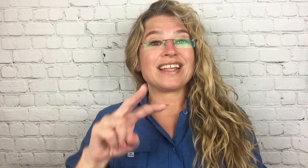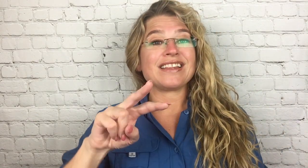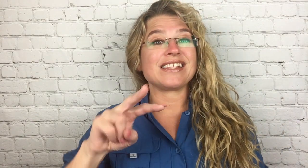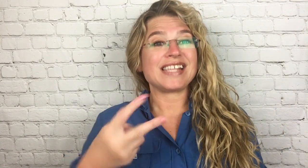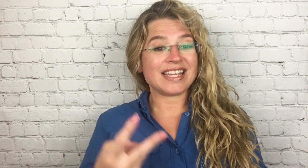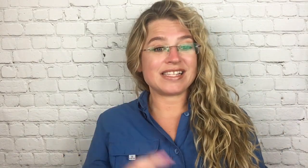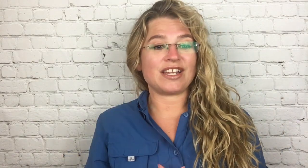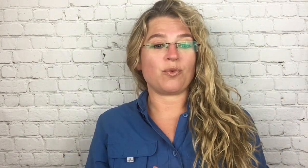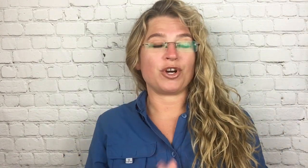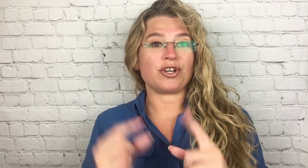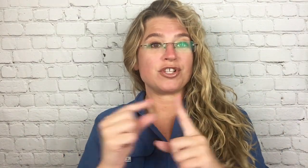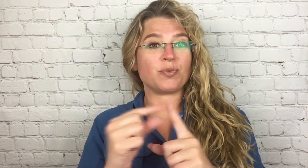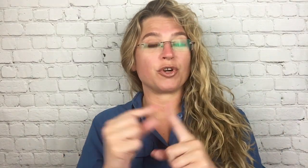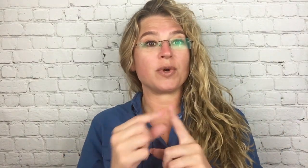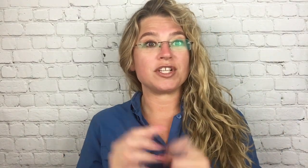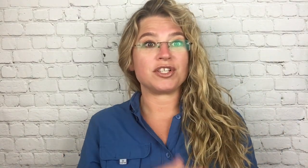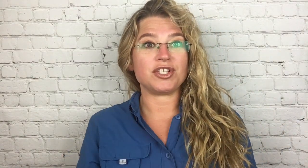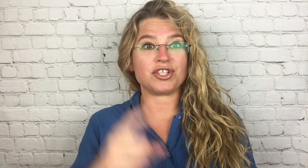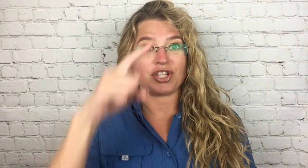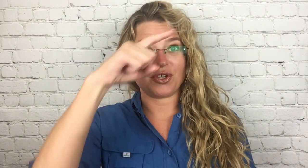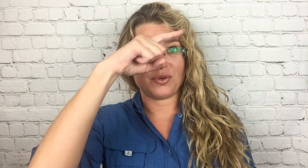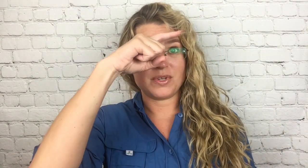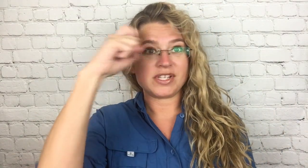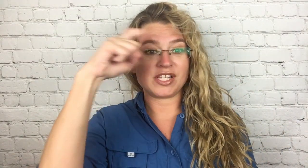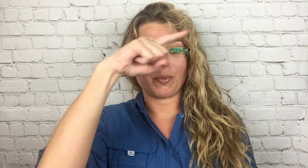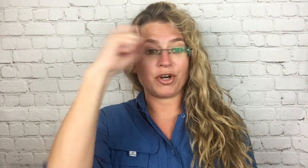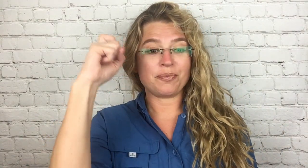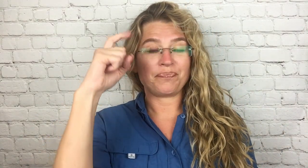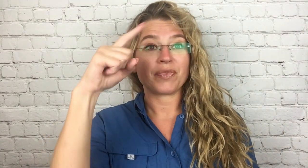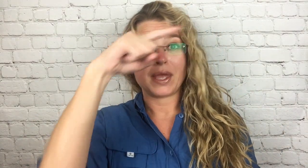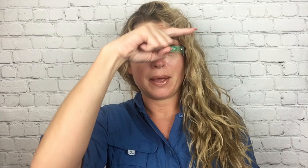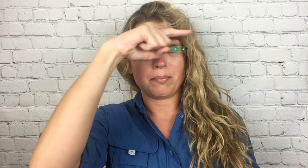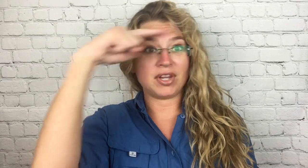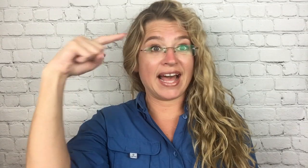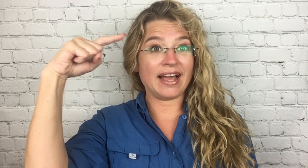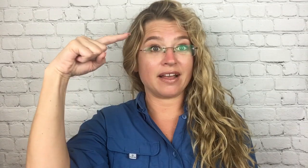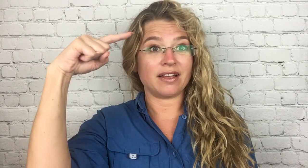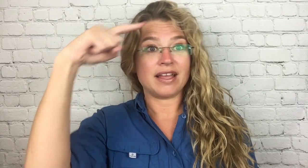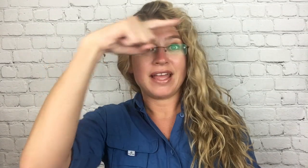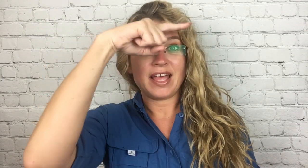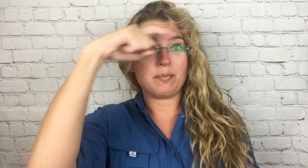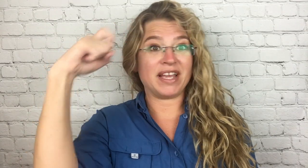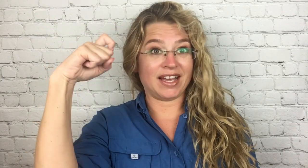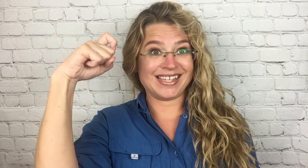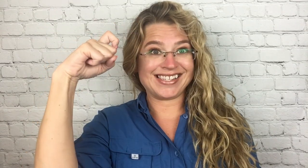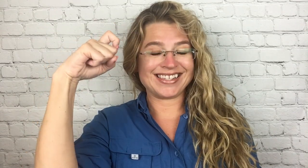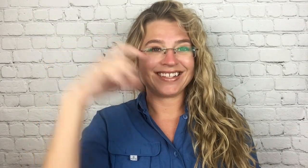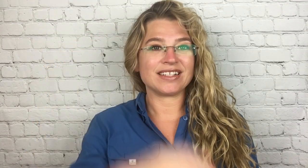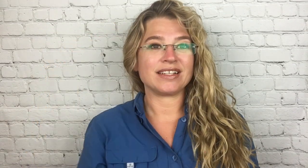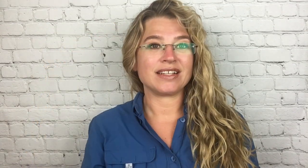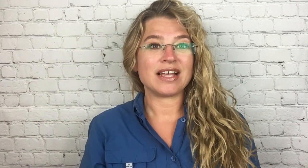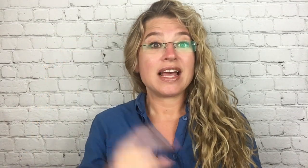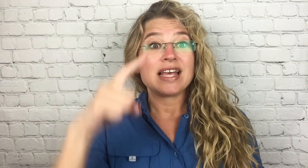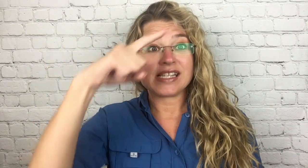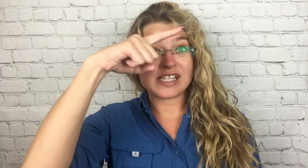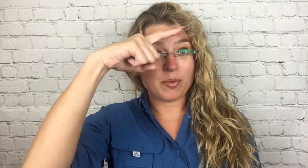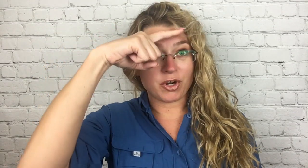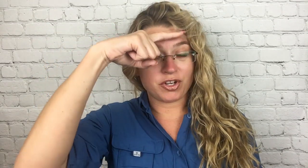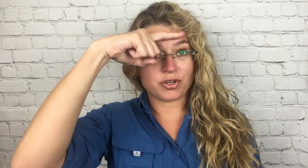The second set of words, we're going to show you summer, black, and because. Summer, you're going